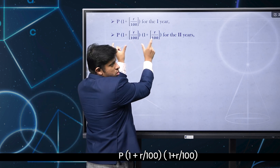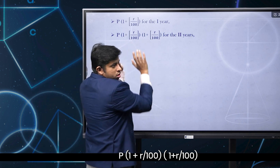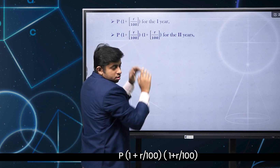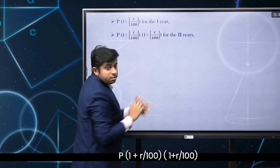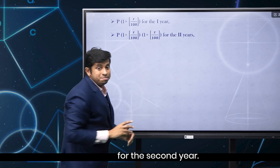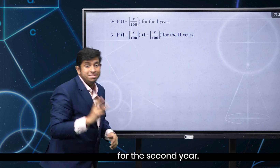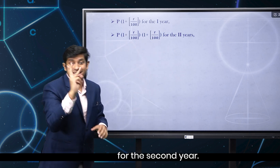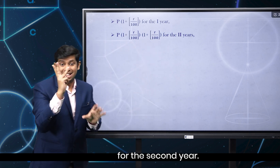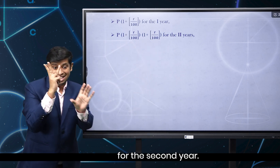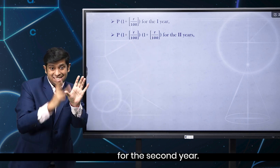years.